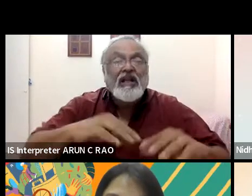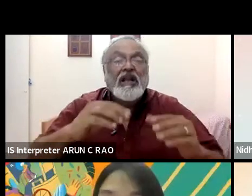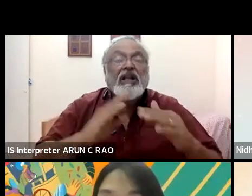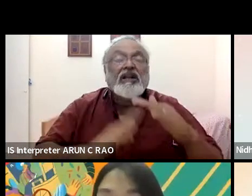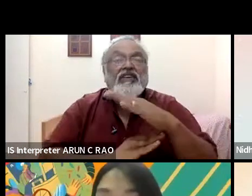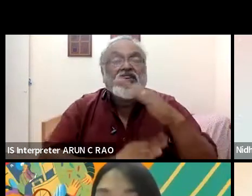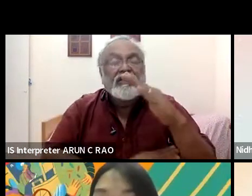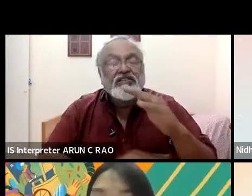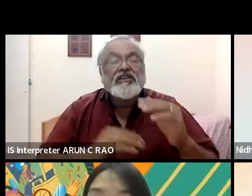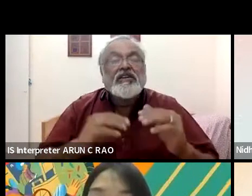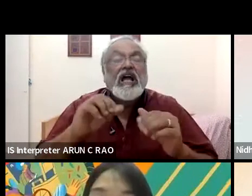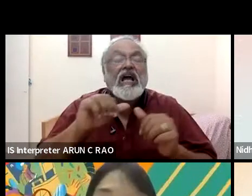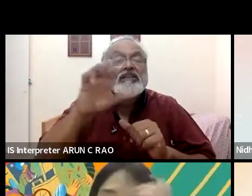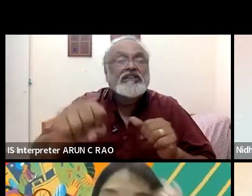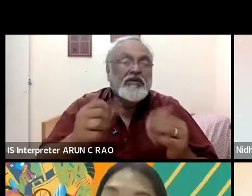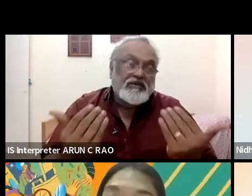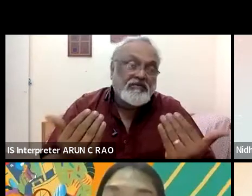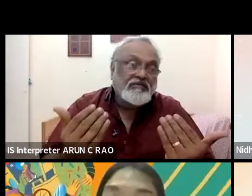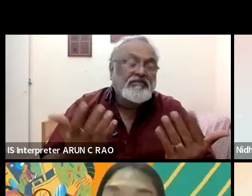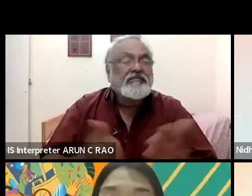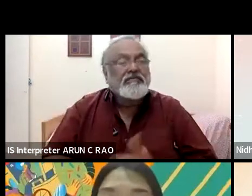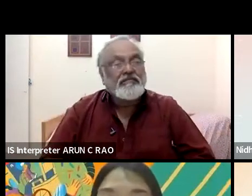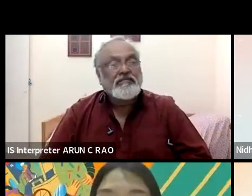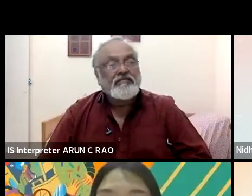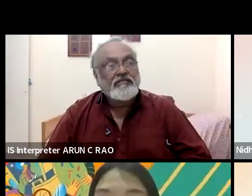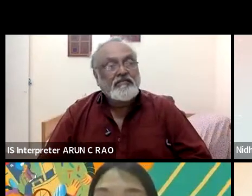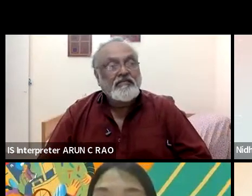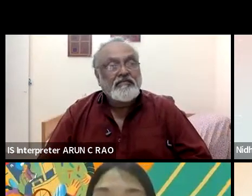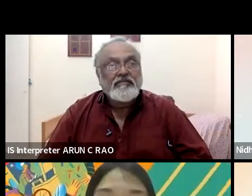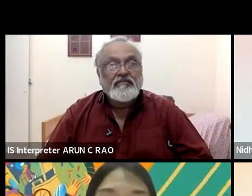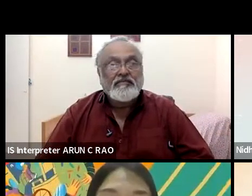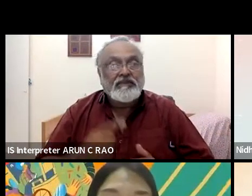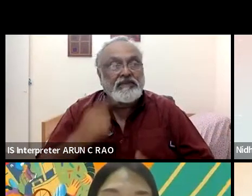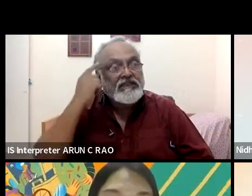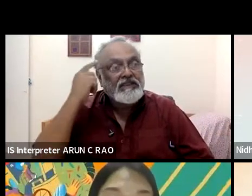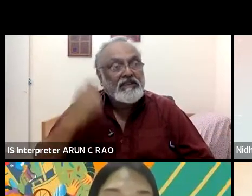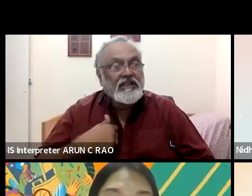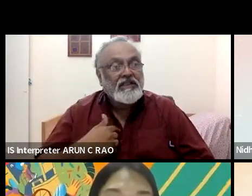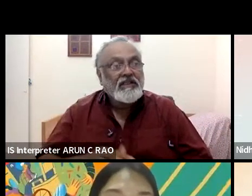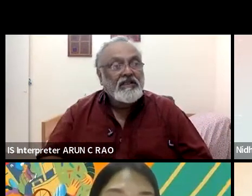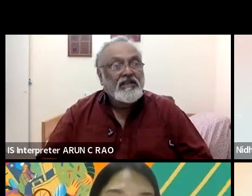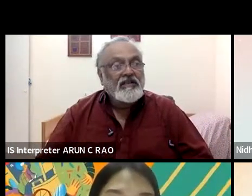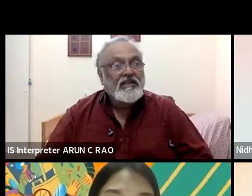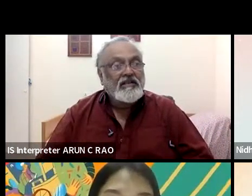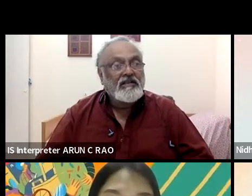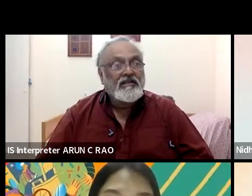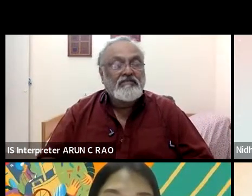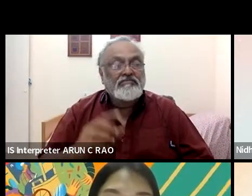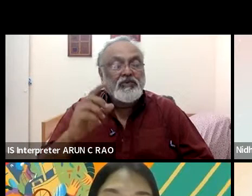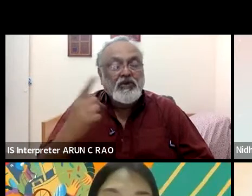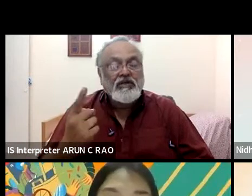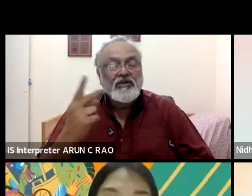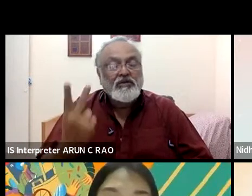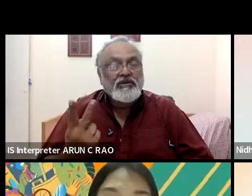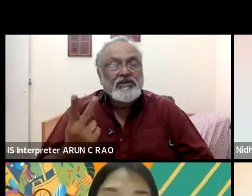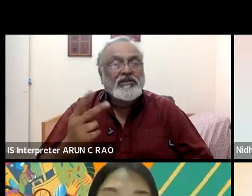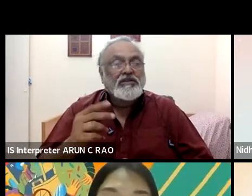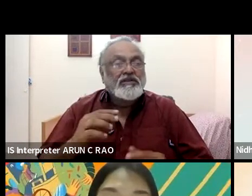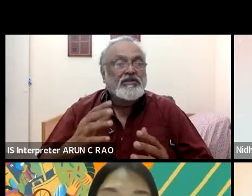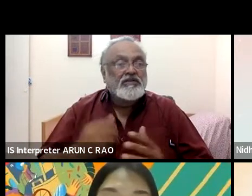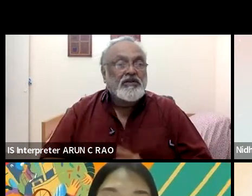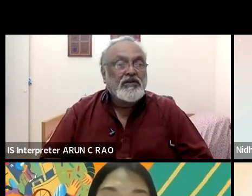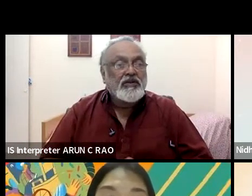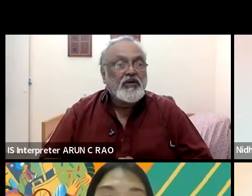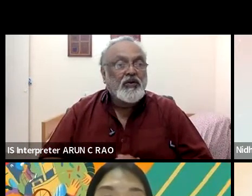Thank you, Vanessa. Thanks very much. Okay, I think what I'll do, I've got a couple of other quick takeaway kind of